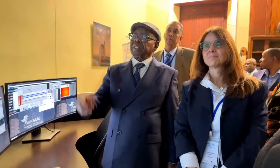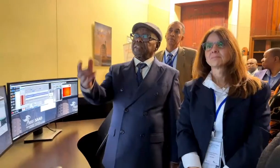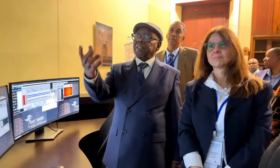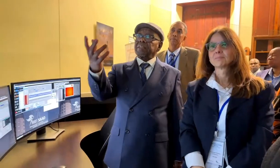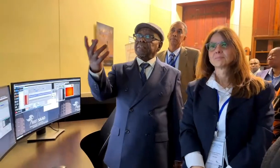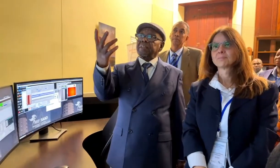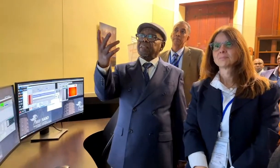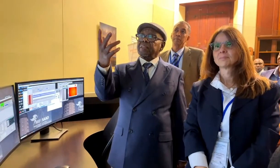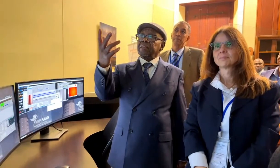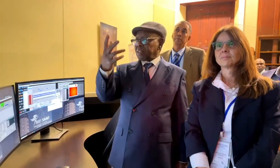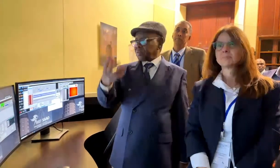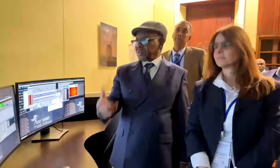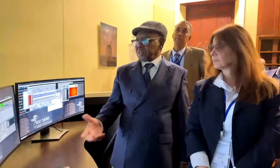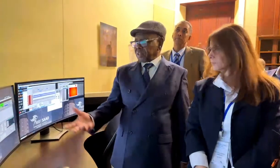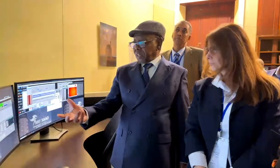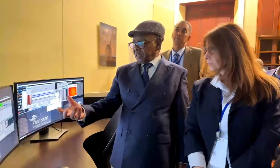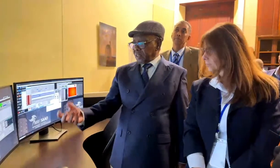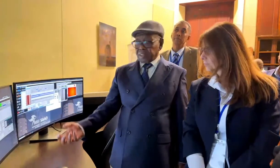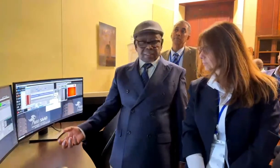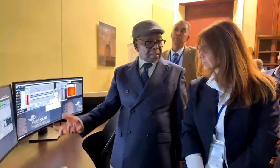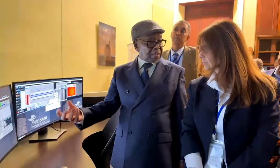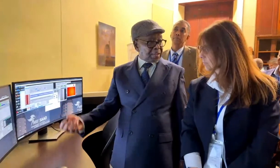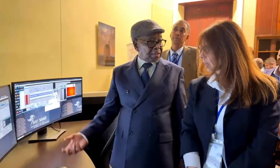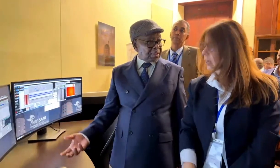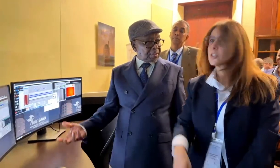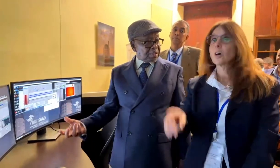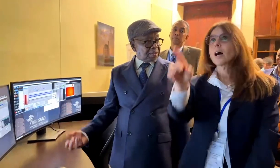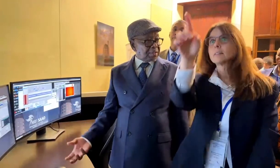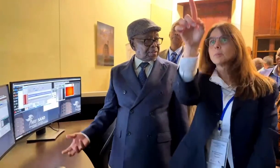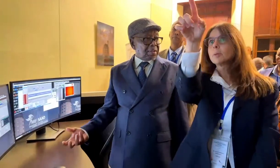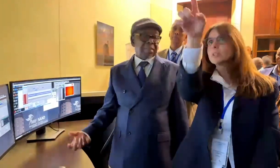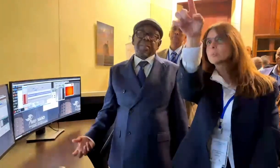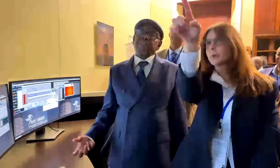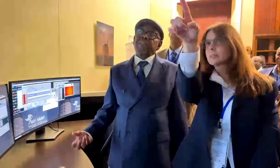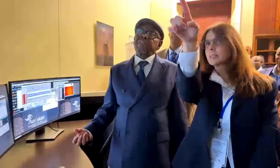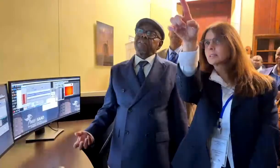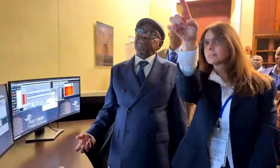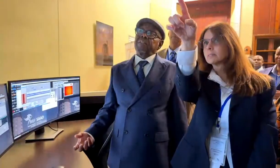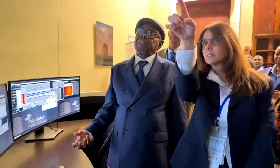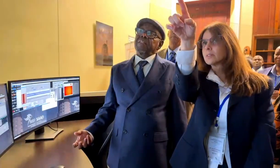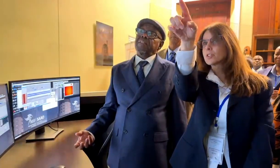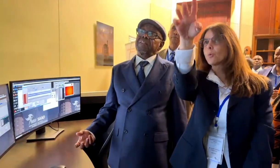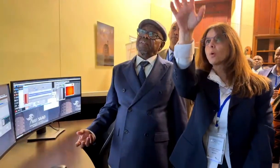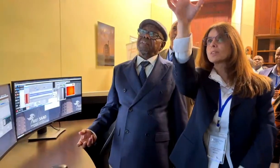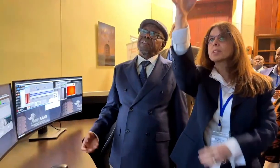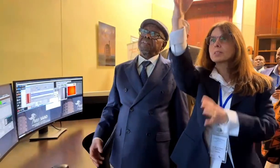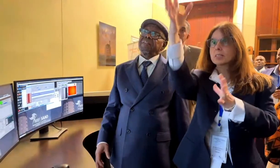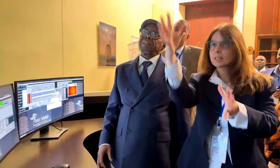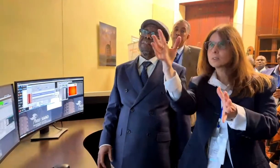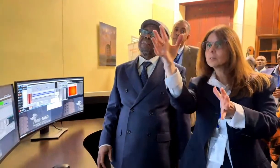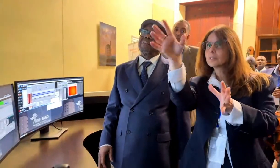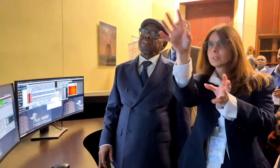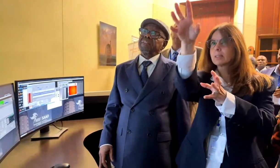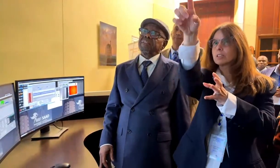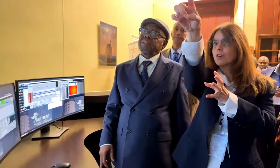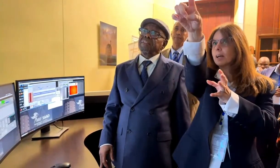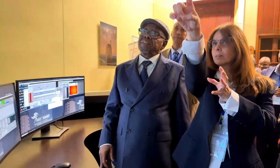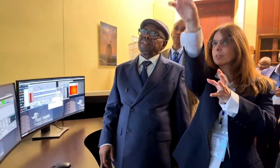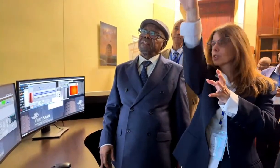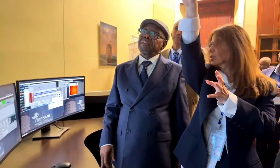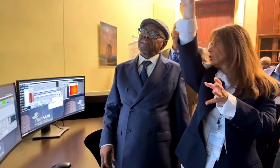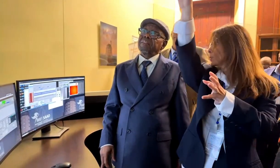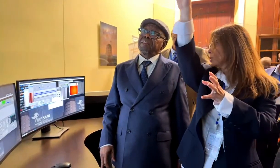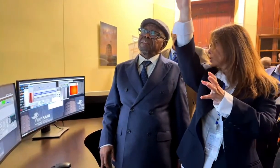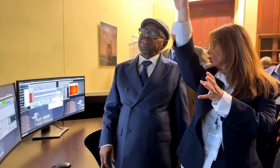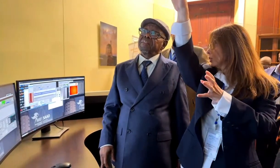So now that, as it does that, the data. So at the moment it's pointing. So once it's settled and the